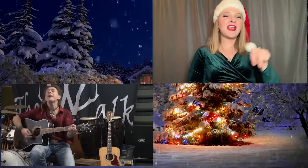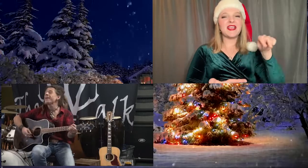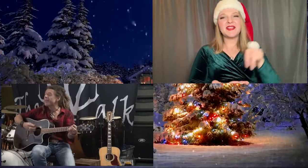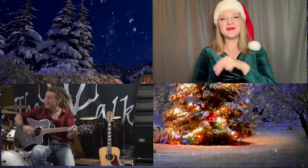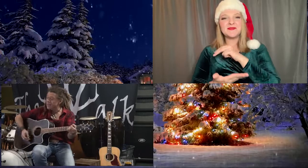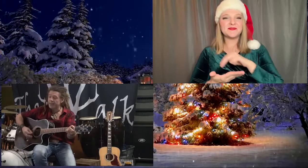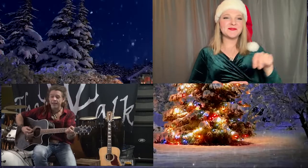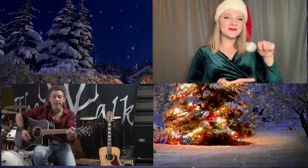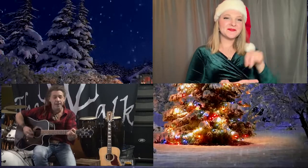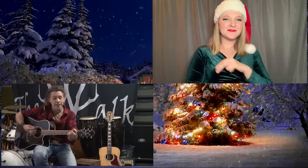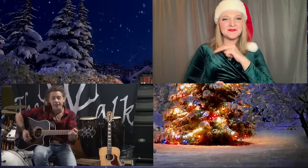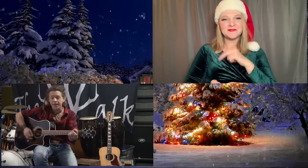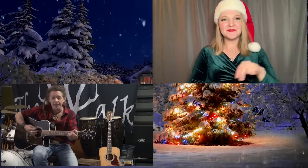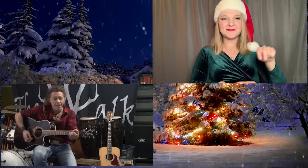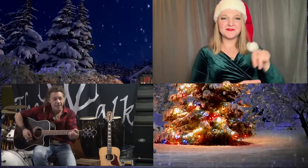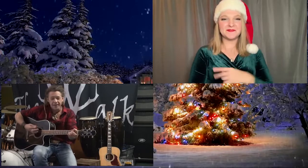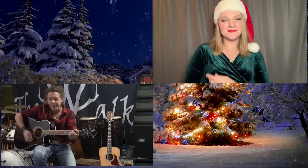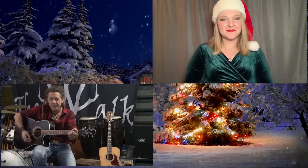old-fashioned way.